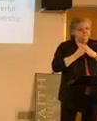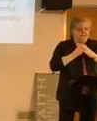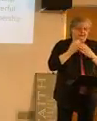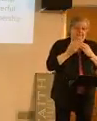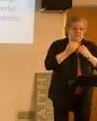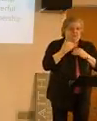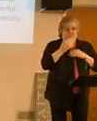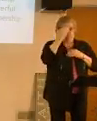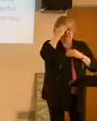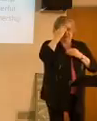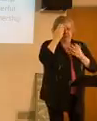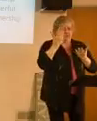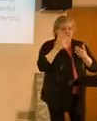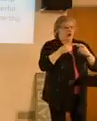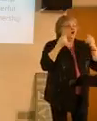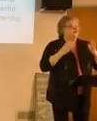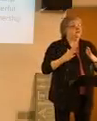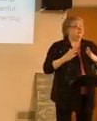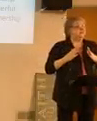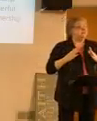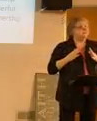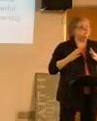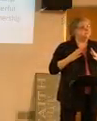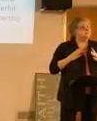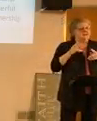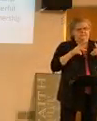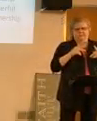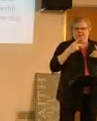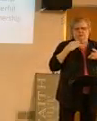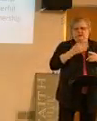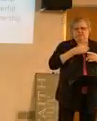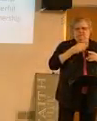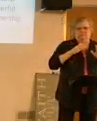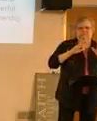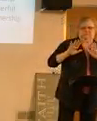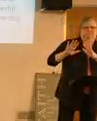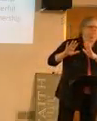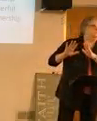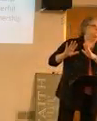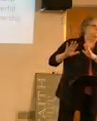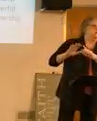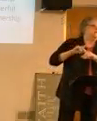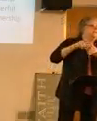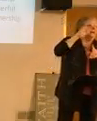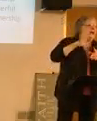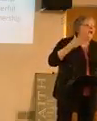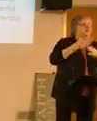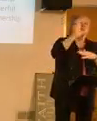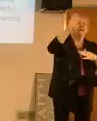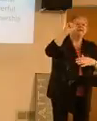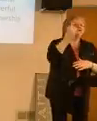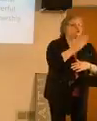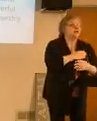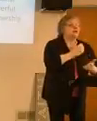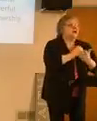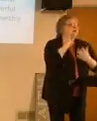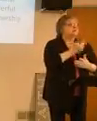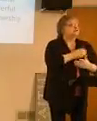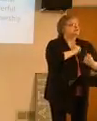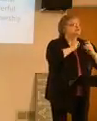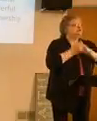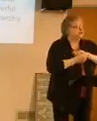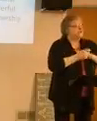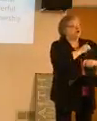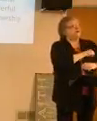we might think of our enemy. And yet, God is the one, by the working of his grace, to help us change our focus,